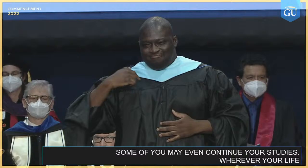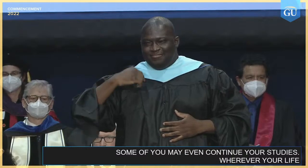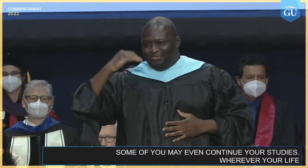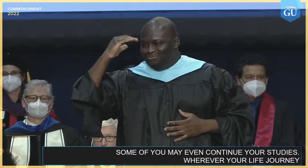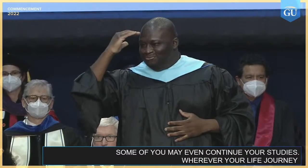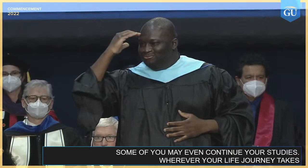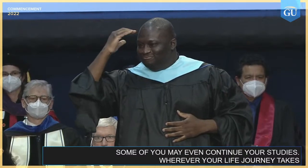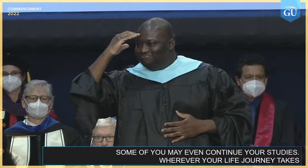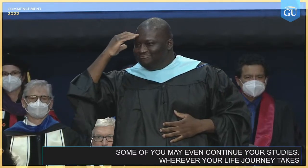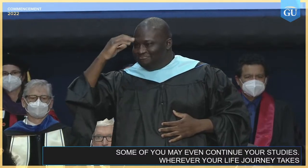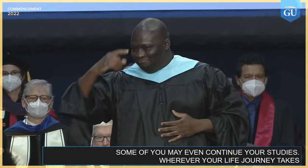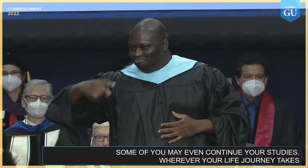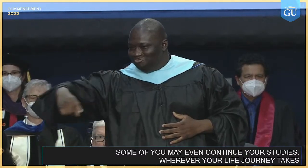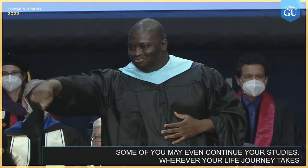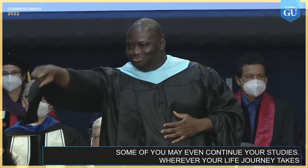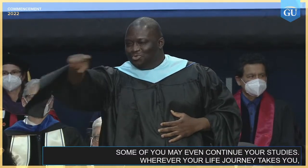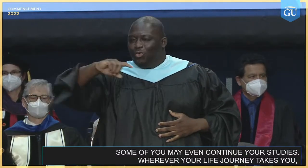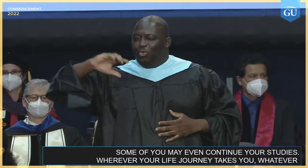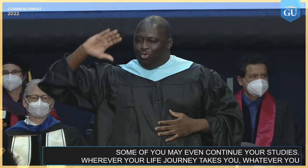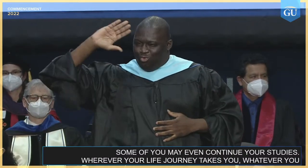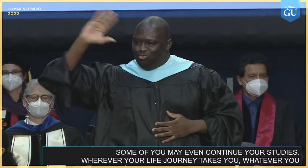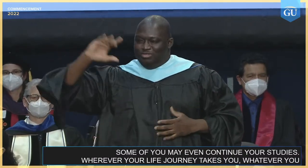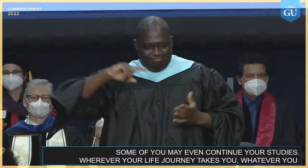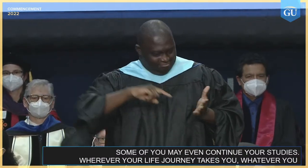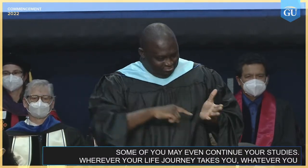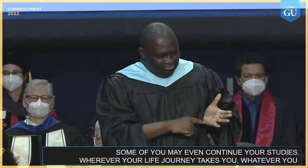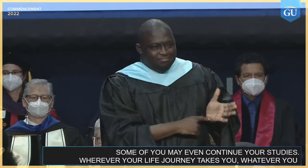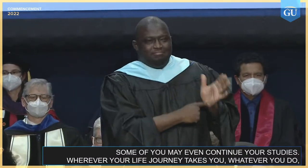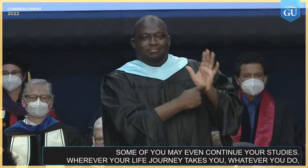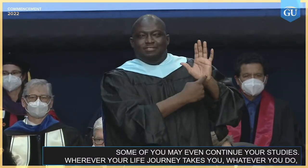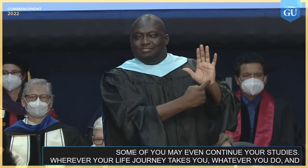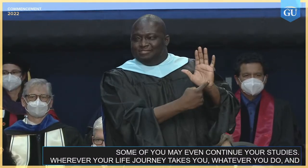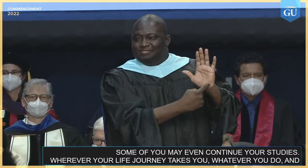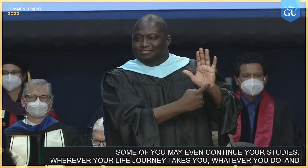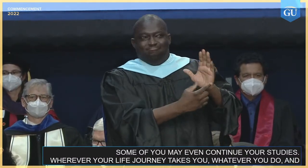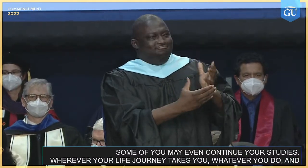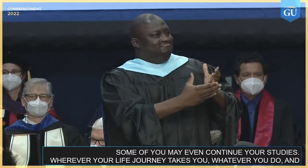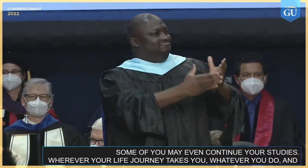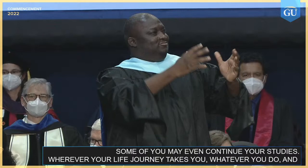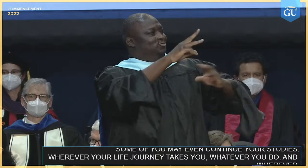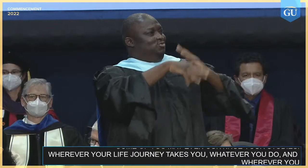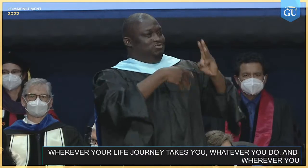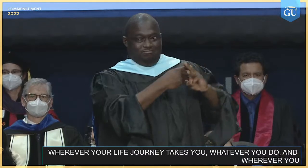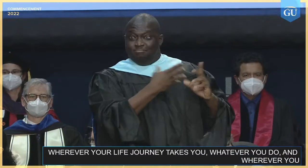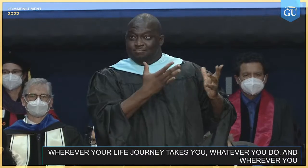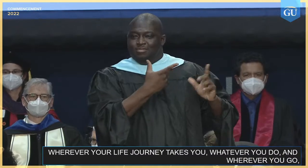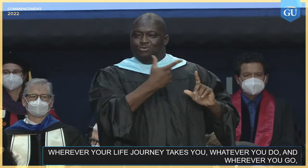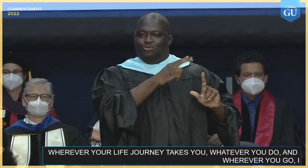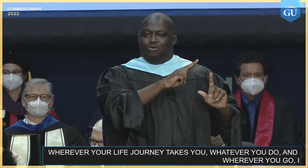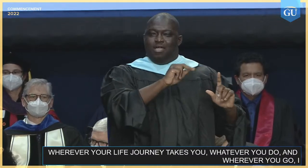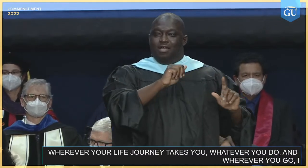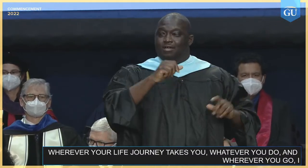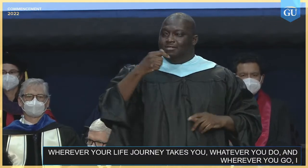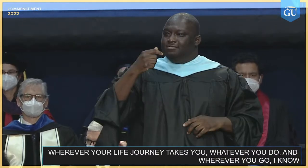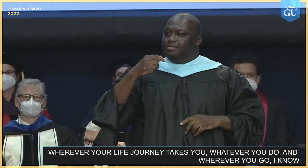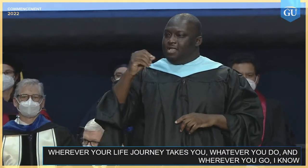and wherever you go, I know you will represent Gallaudet University and